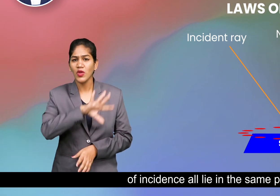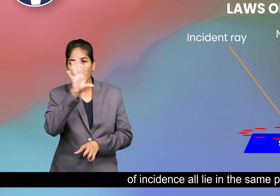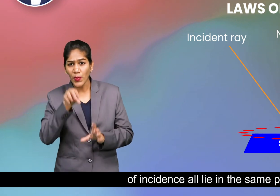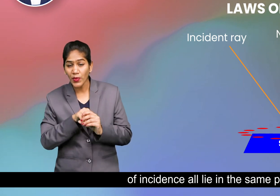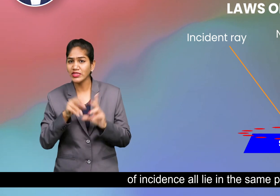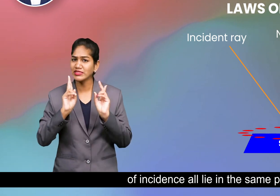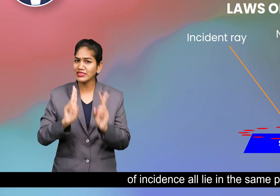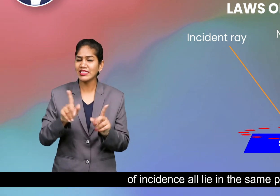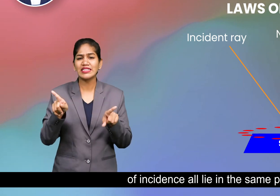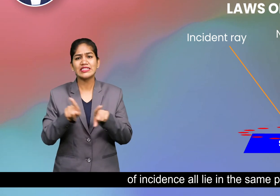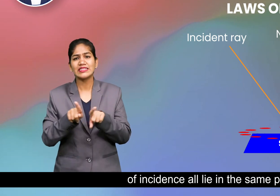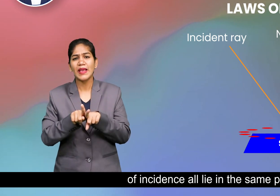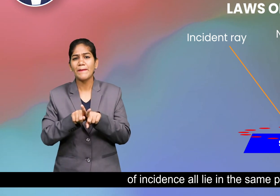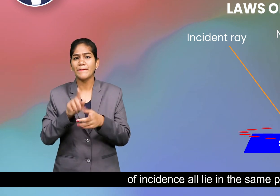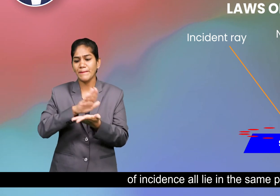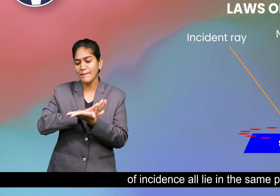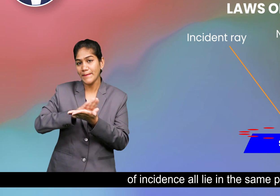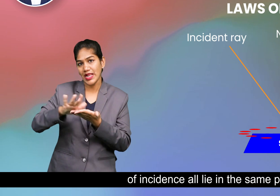all lie in the same plane.